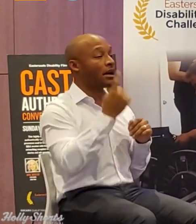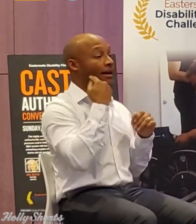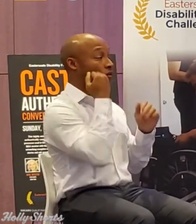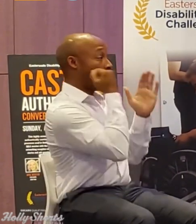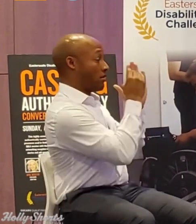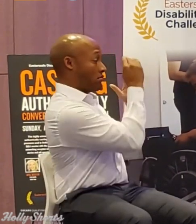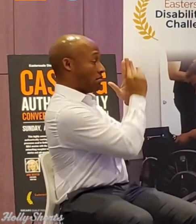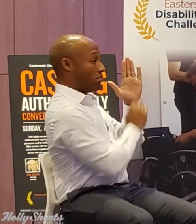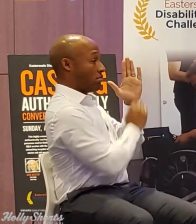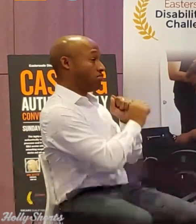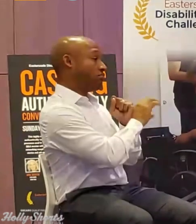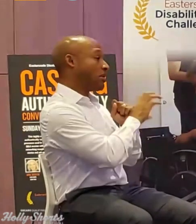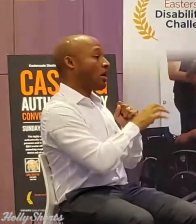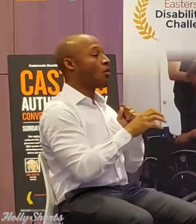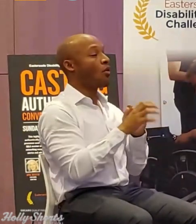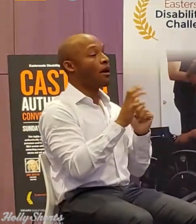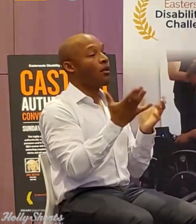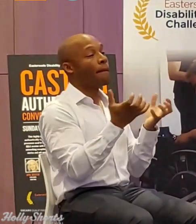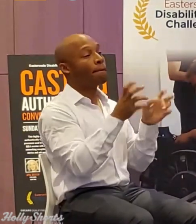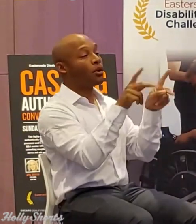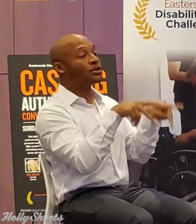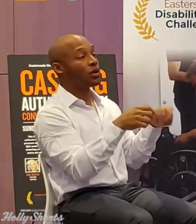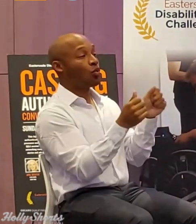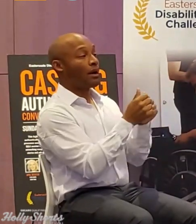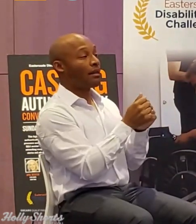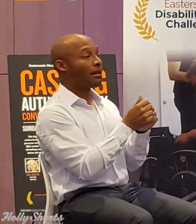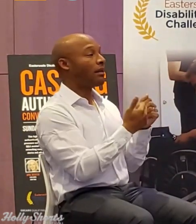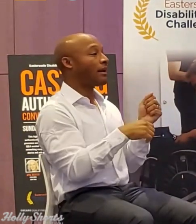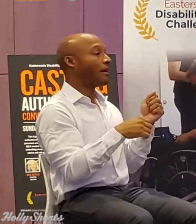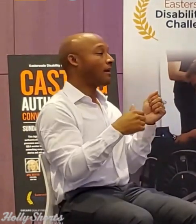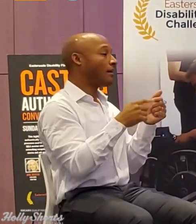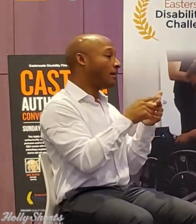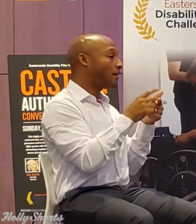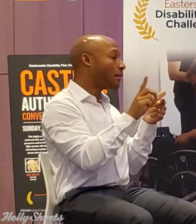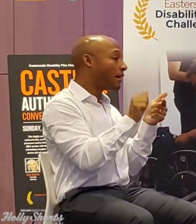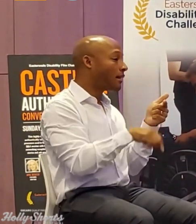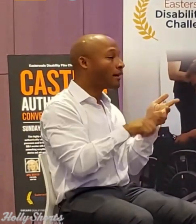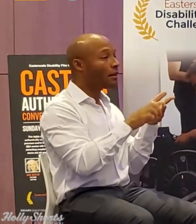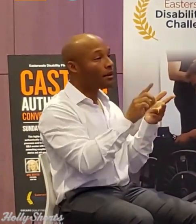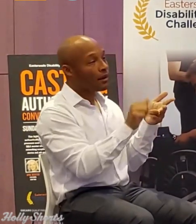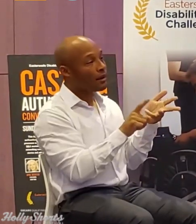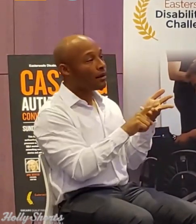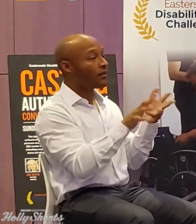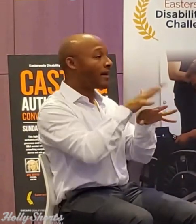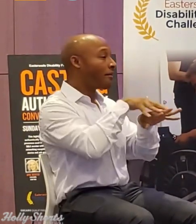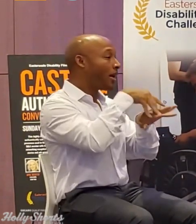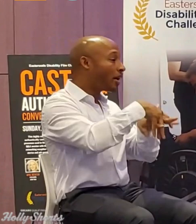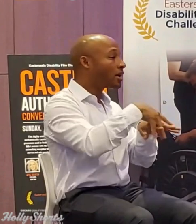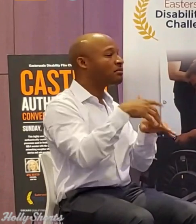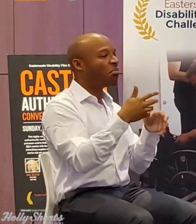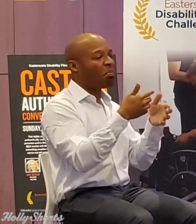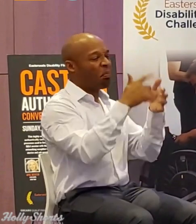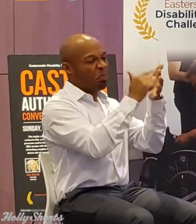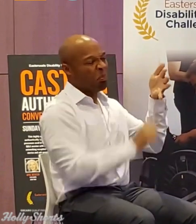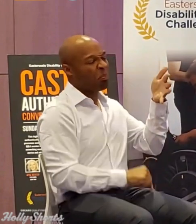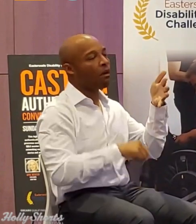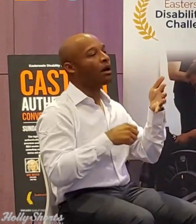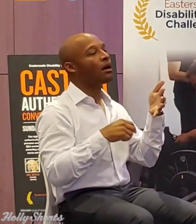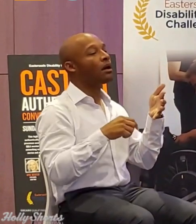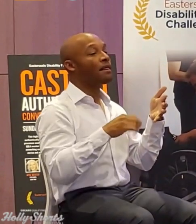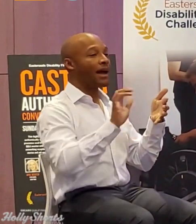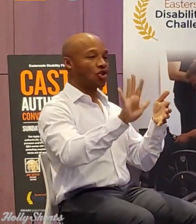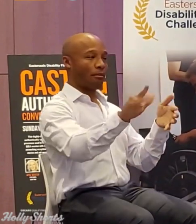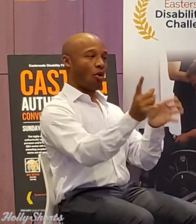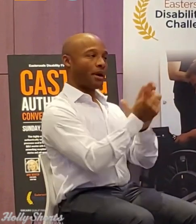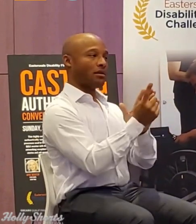Native American or is whatever it is, this is your moment. That's when you, like, really put it in an email and you find a way to contact us and say, this is